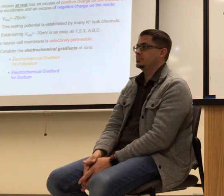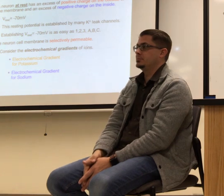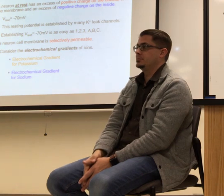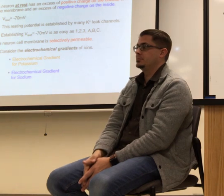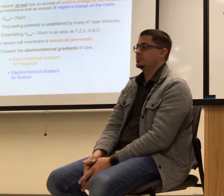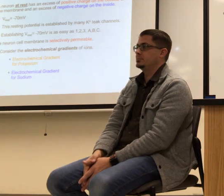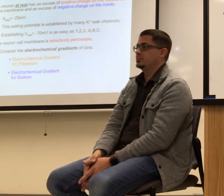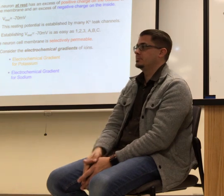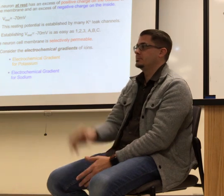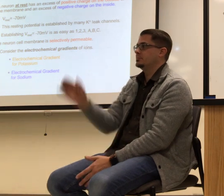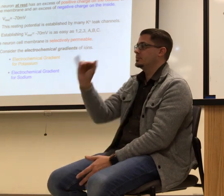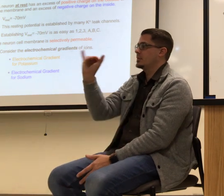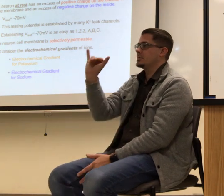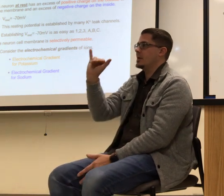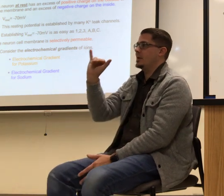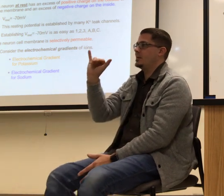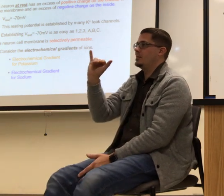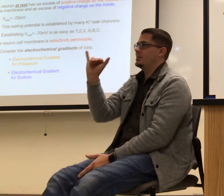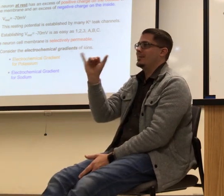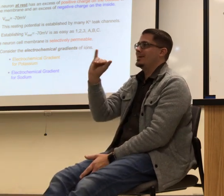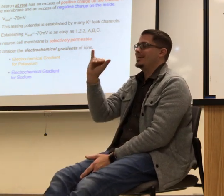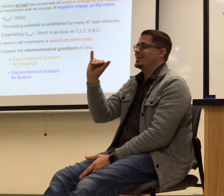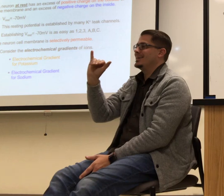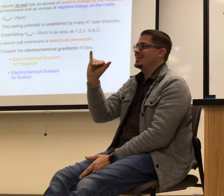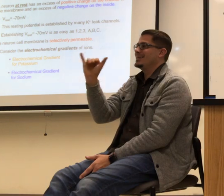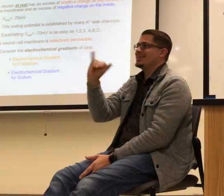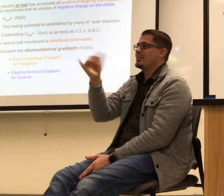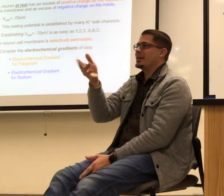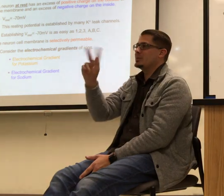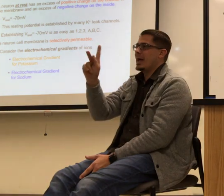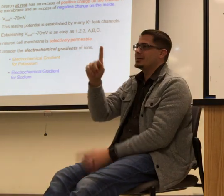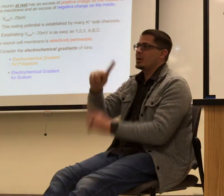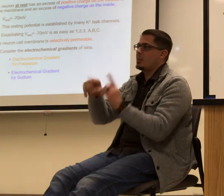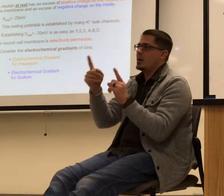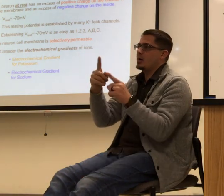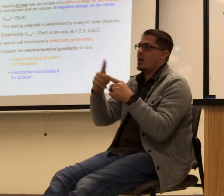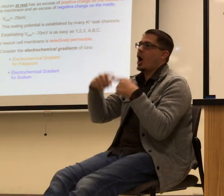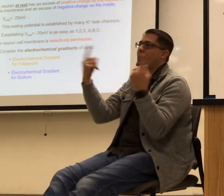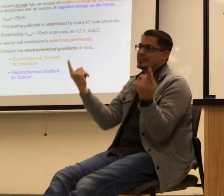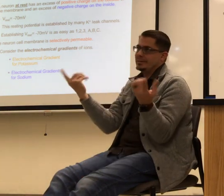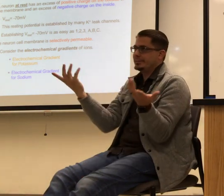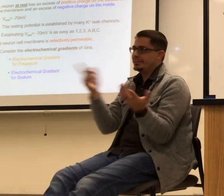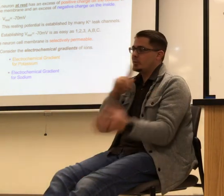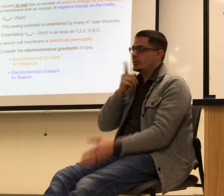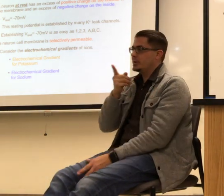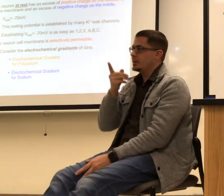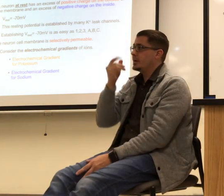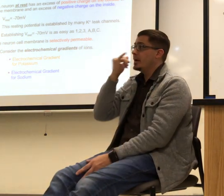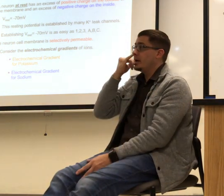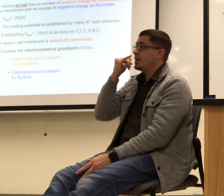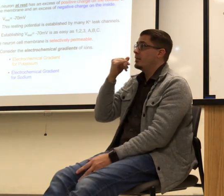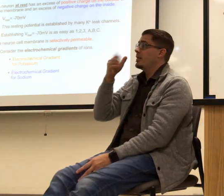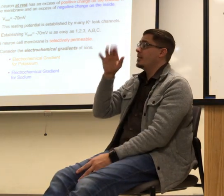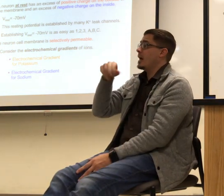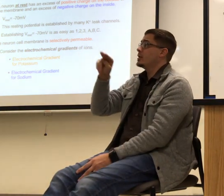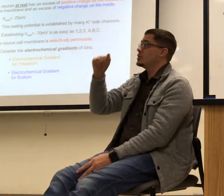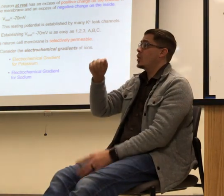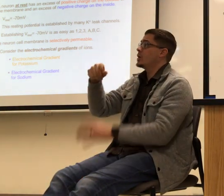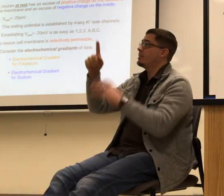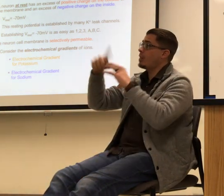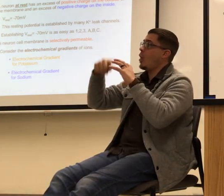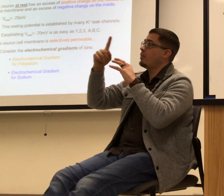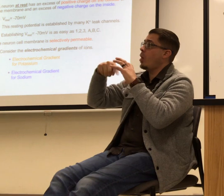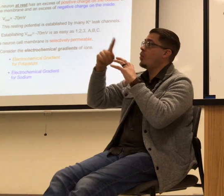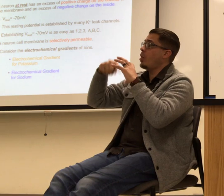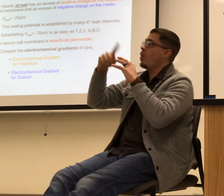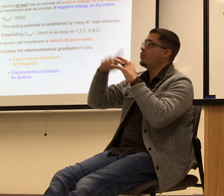So same deal, right? Just in reverse as before. Well, if you let the sodium flow until the